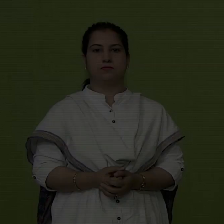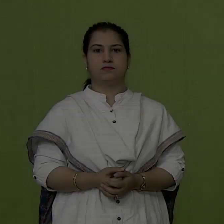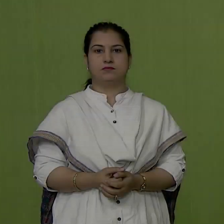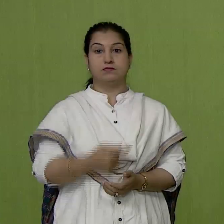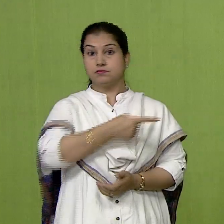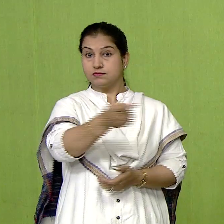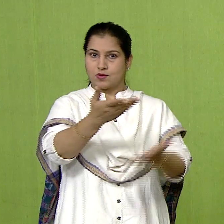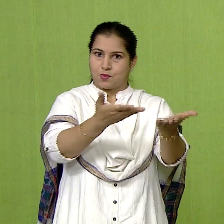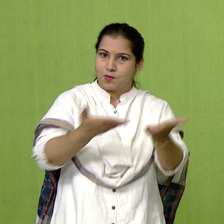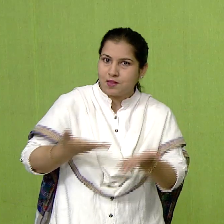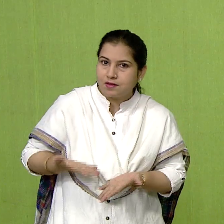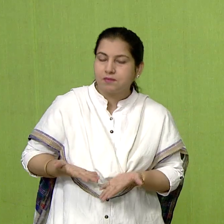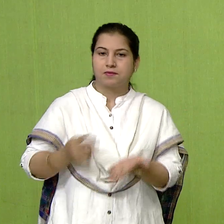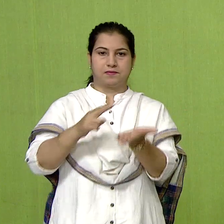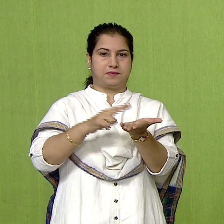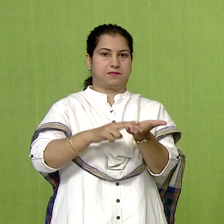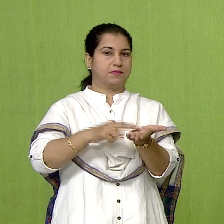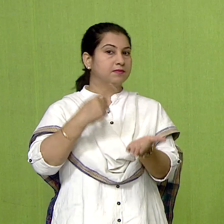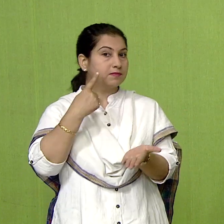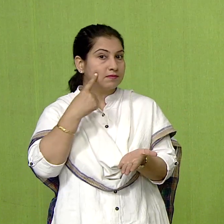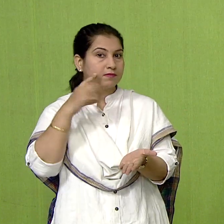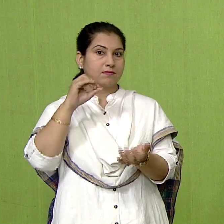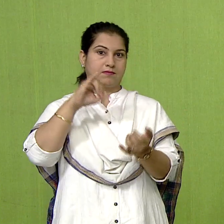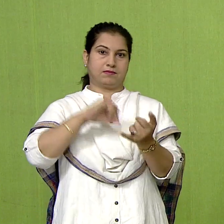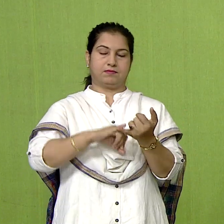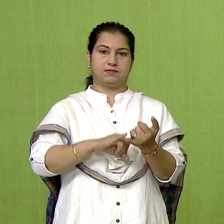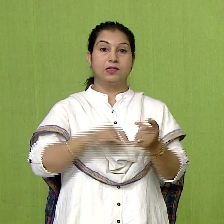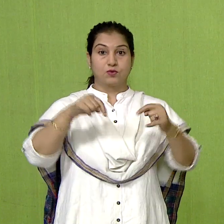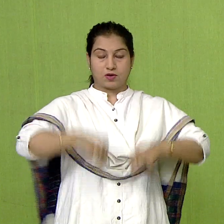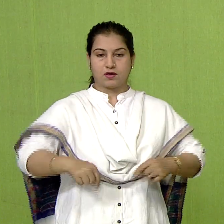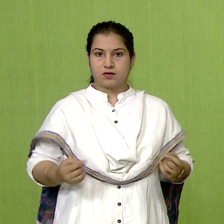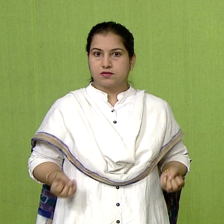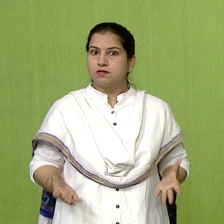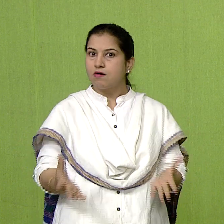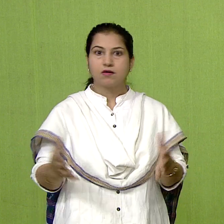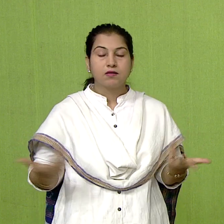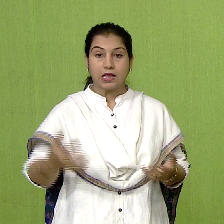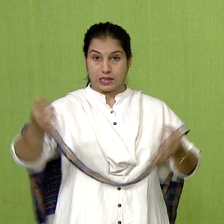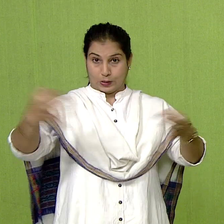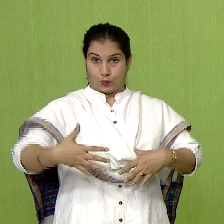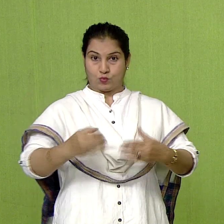Hello, learners. Welcome to NIOS. Today we will begin a new chapter